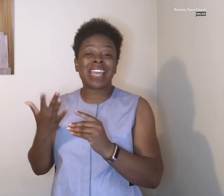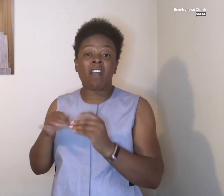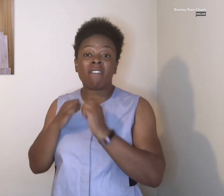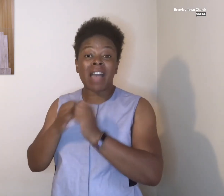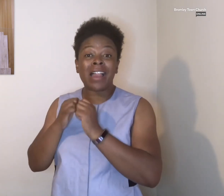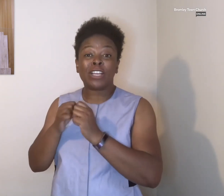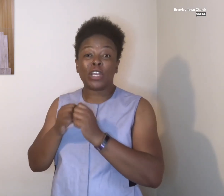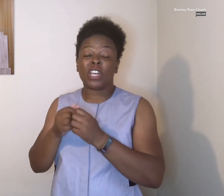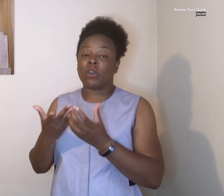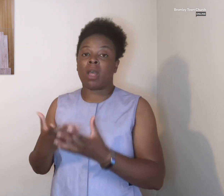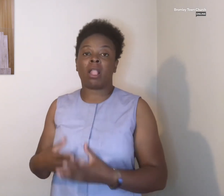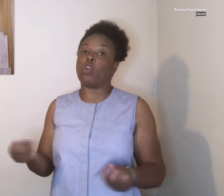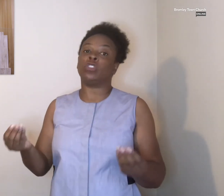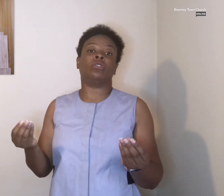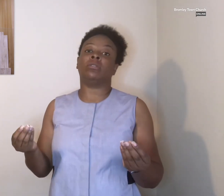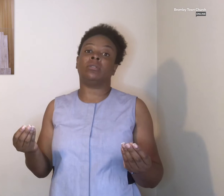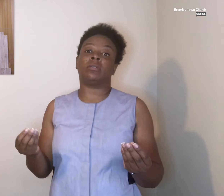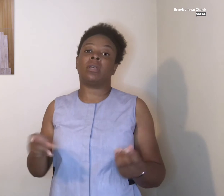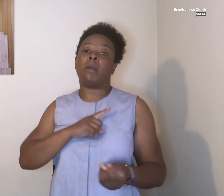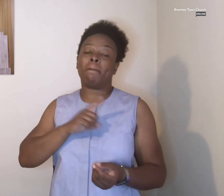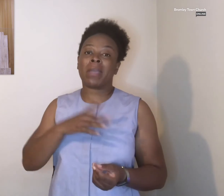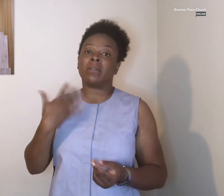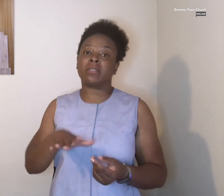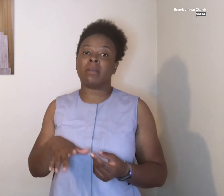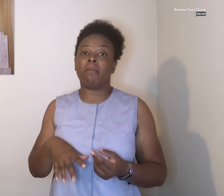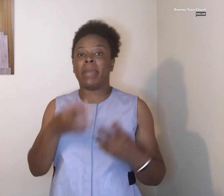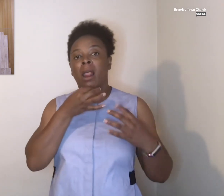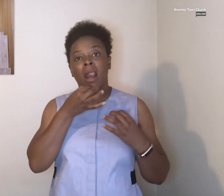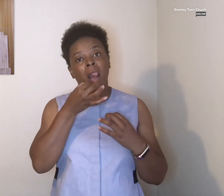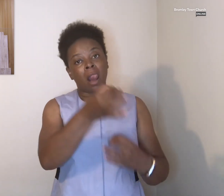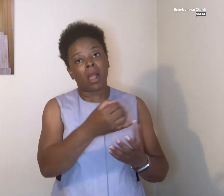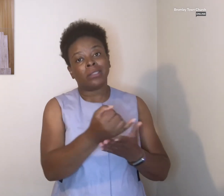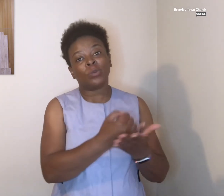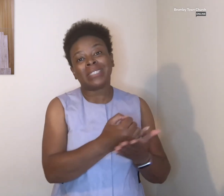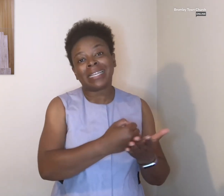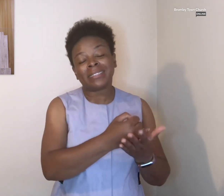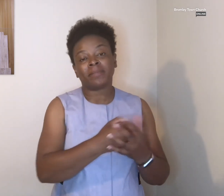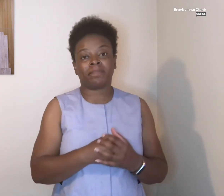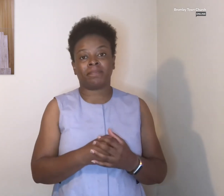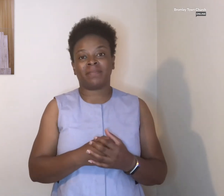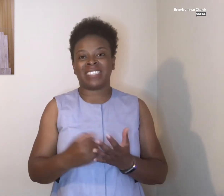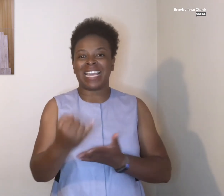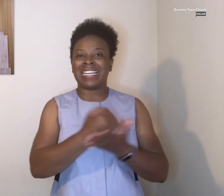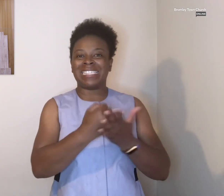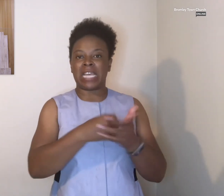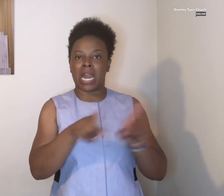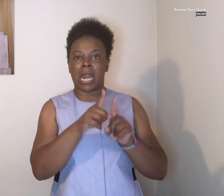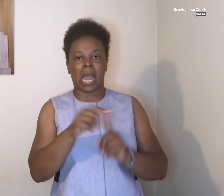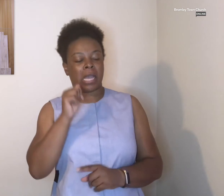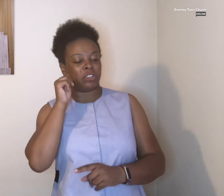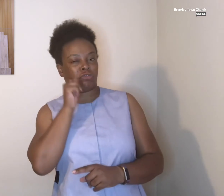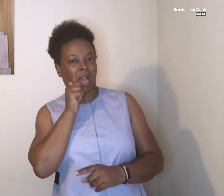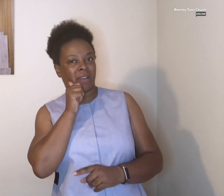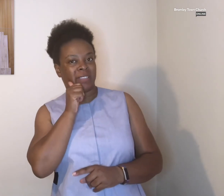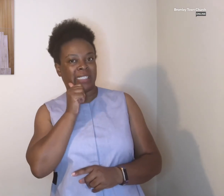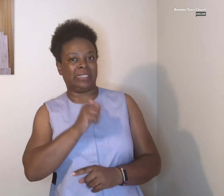ever possessed, because he had been walking in sin. Sin deceives. It tells us what we can